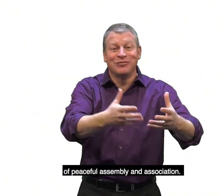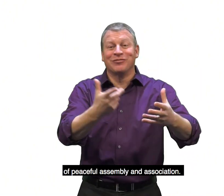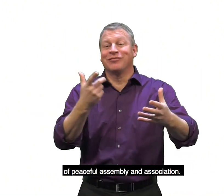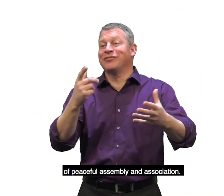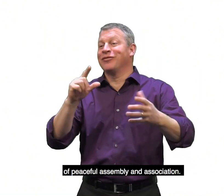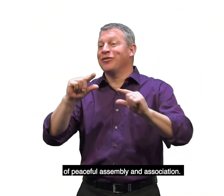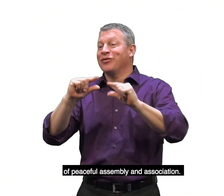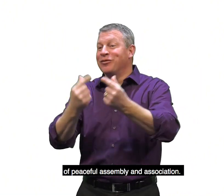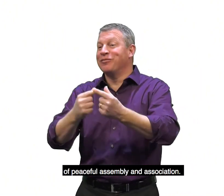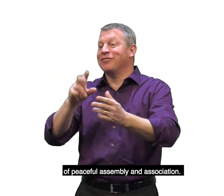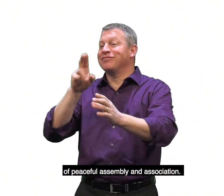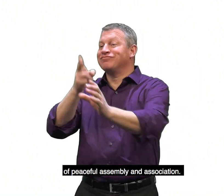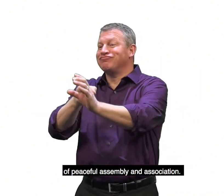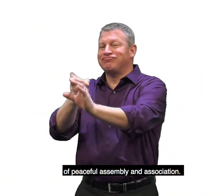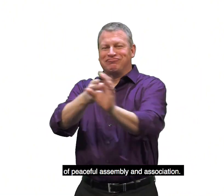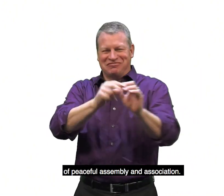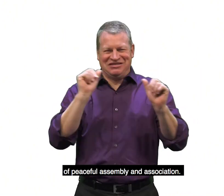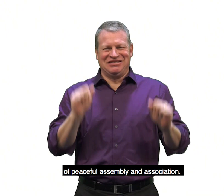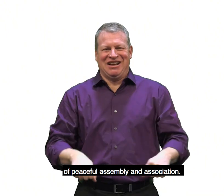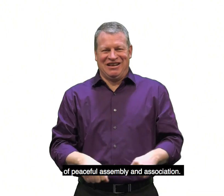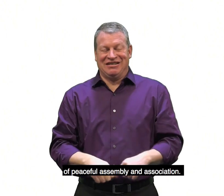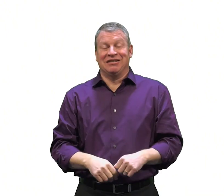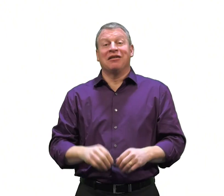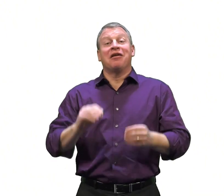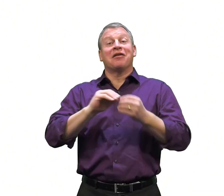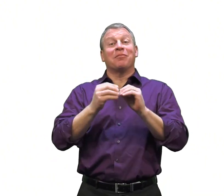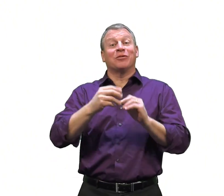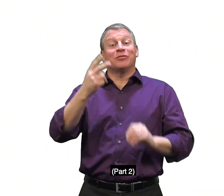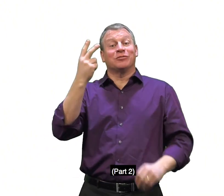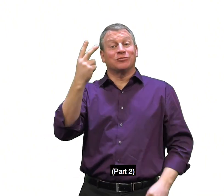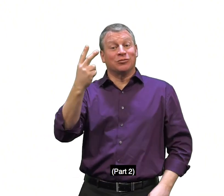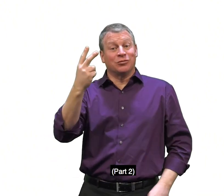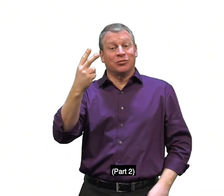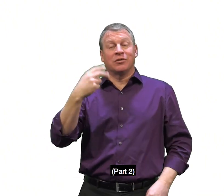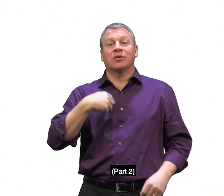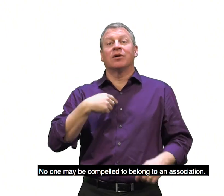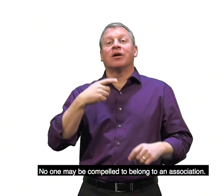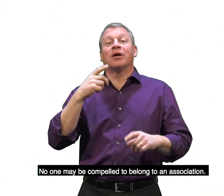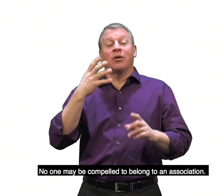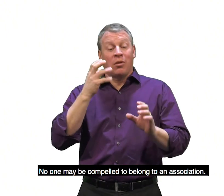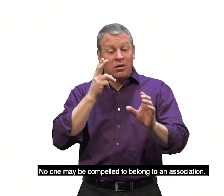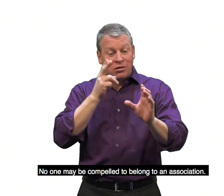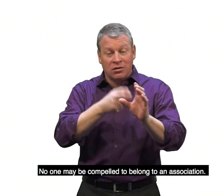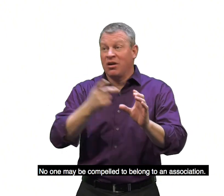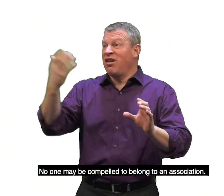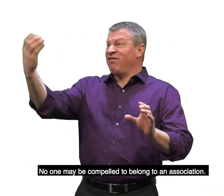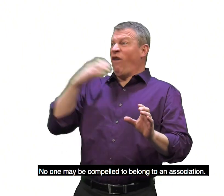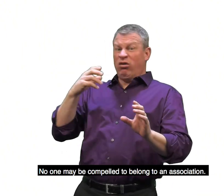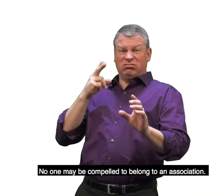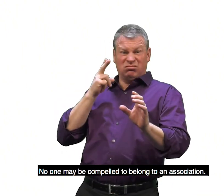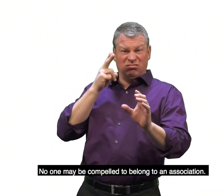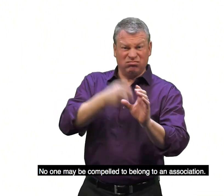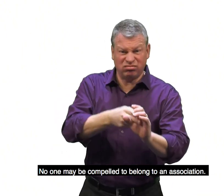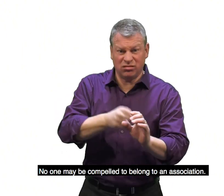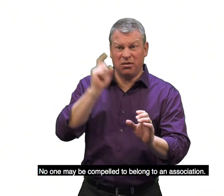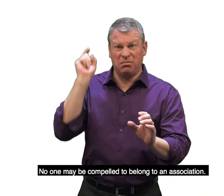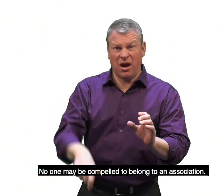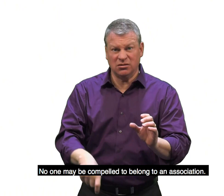peaceable assembly and association. Part 2. No one may be compelled to belong to